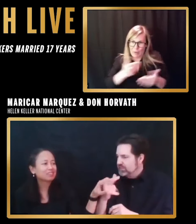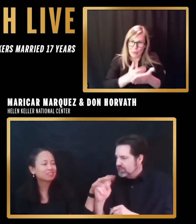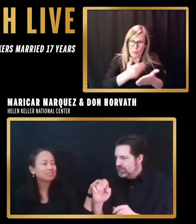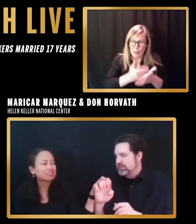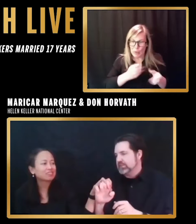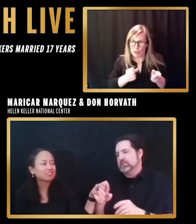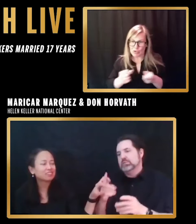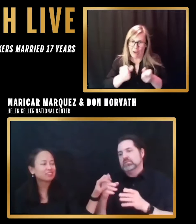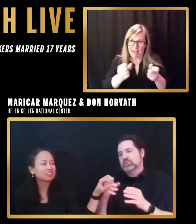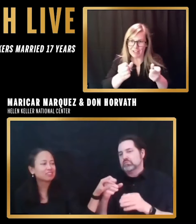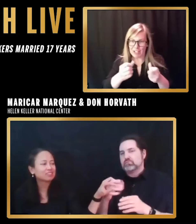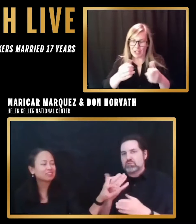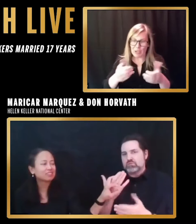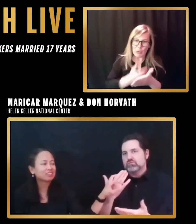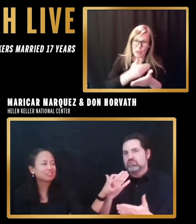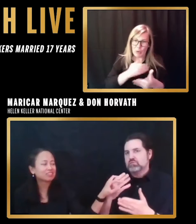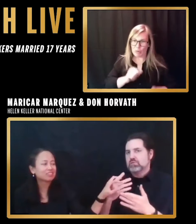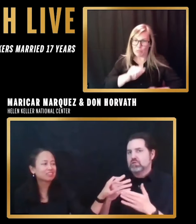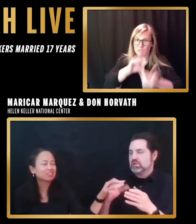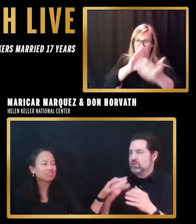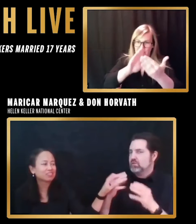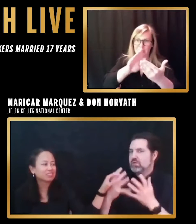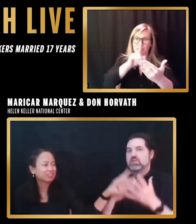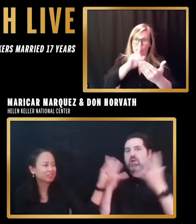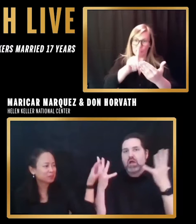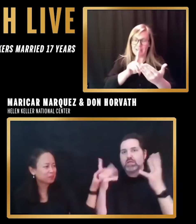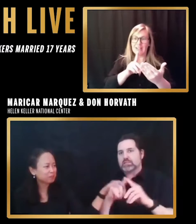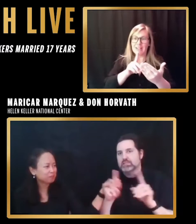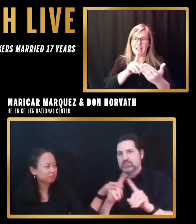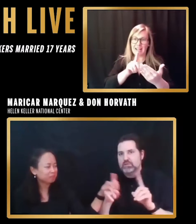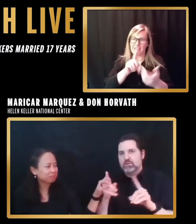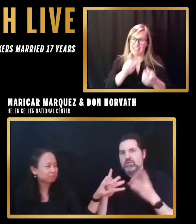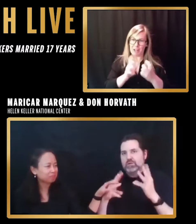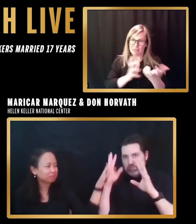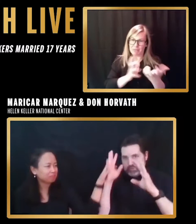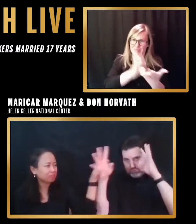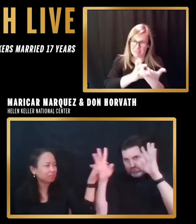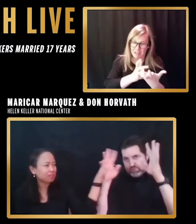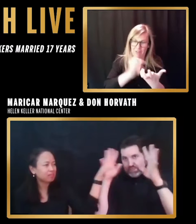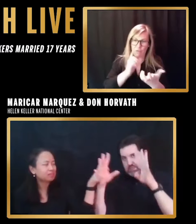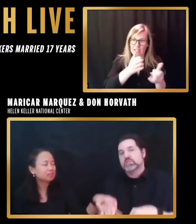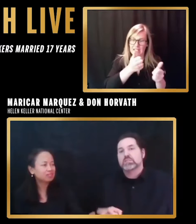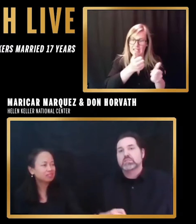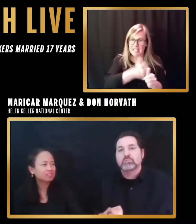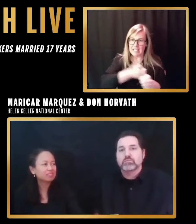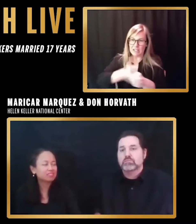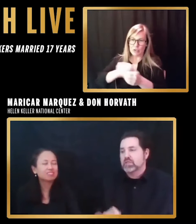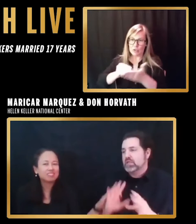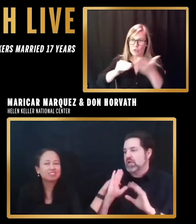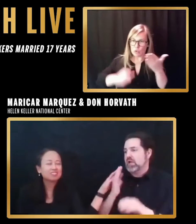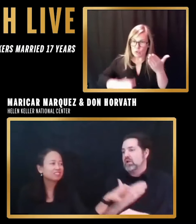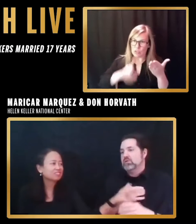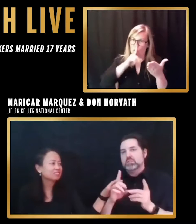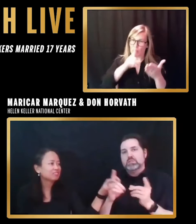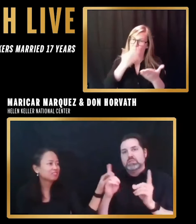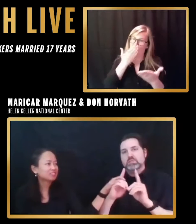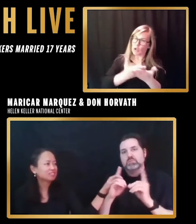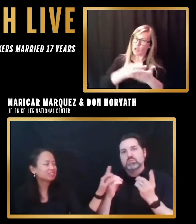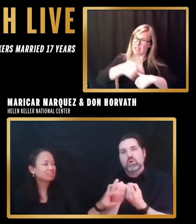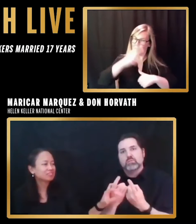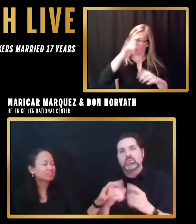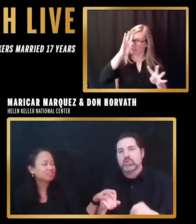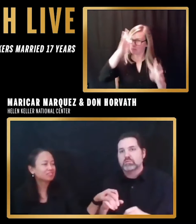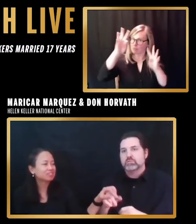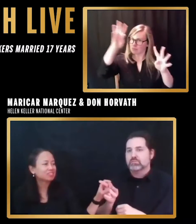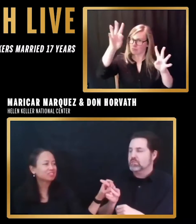student. So definitely sounds like a lot of a good time for creativity in your department. A question for